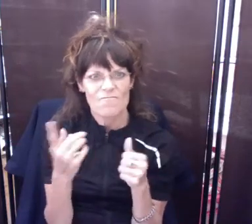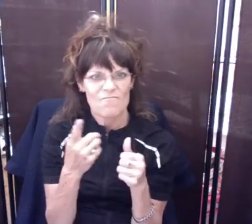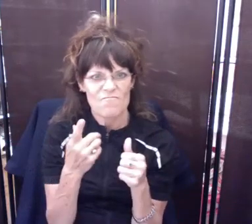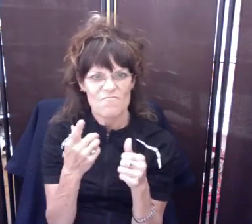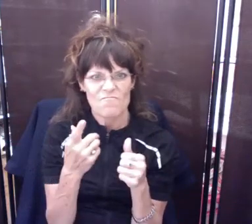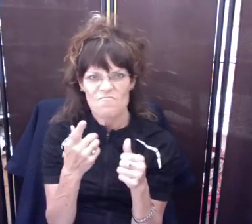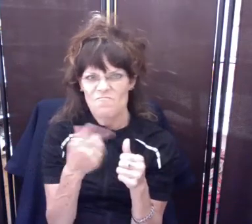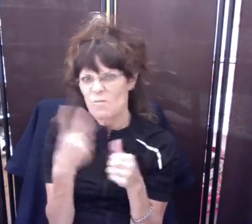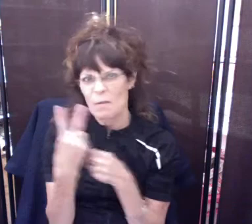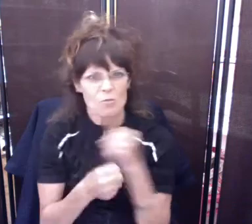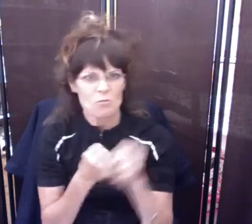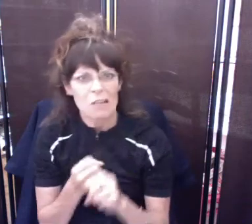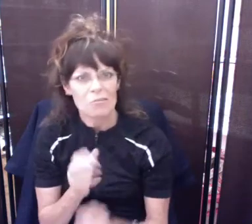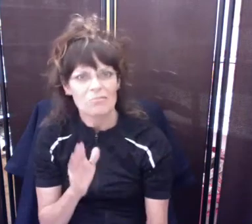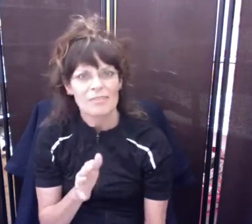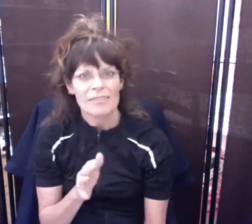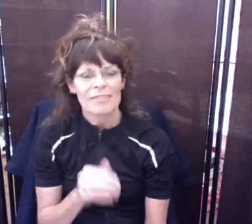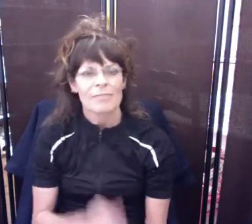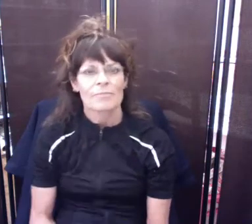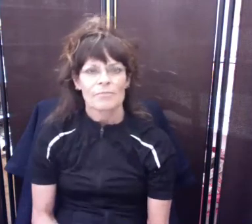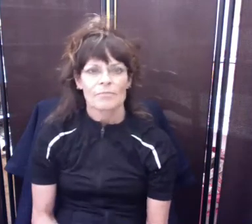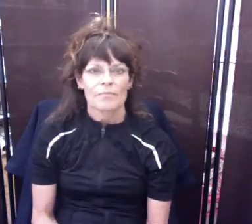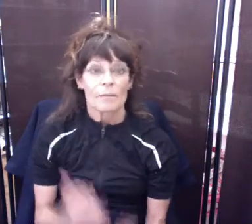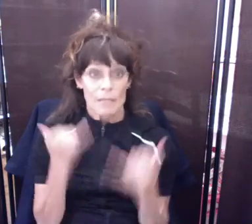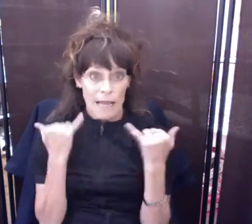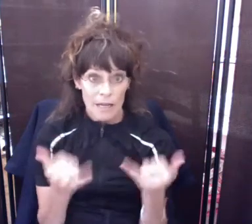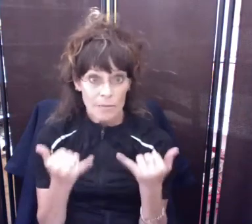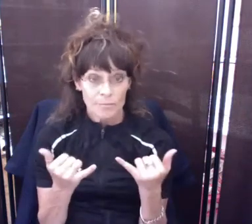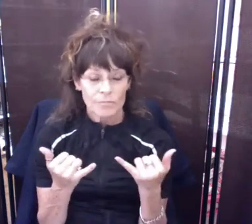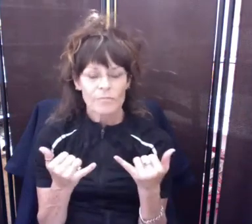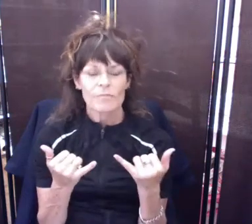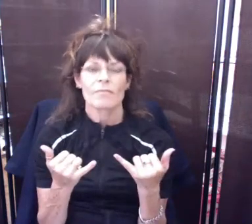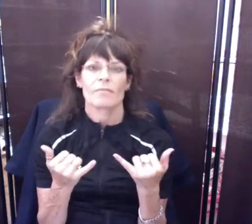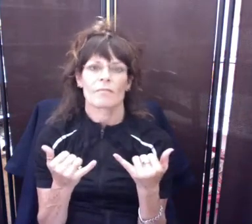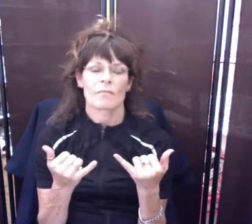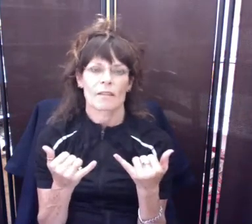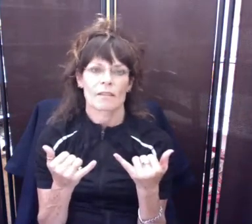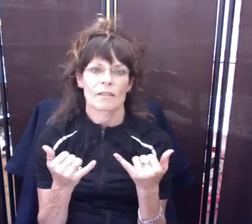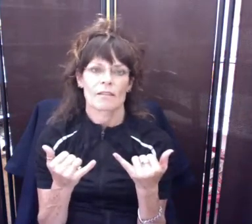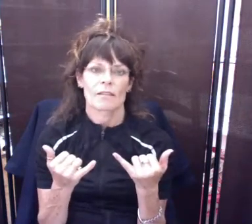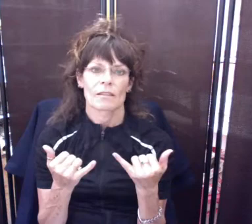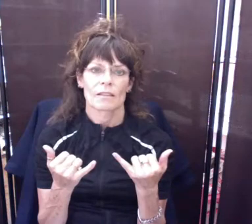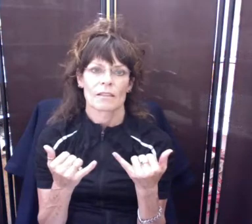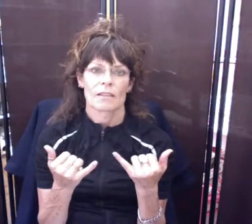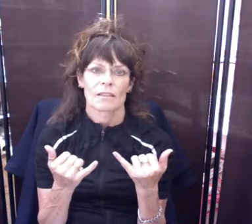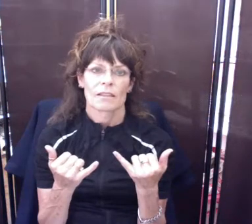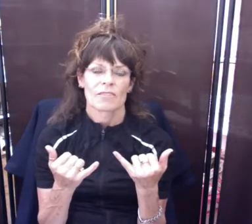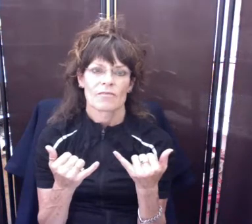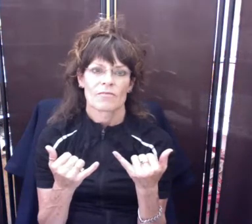But I want to talk about something before I turn this meeting back over, because this is a